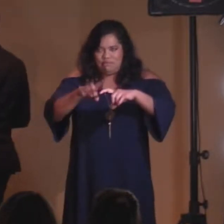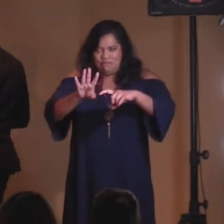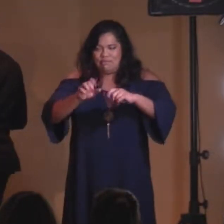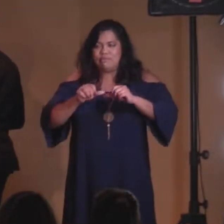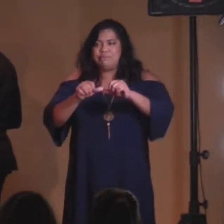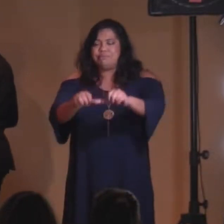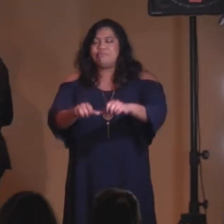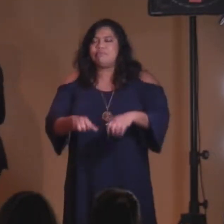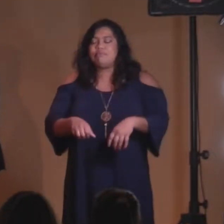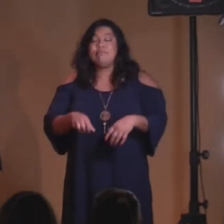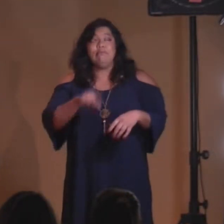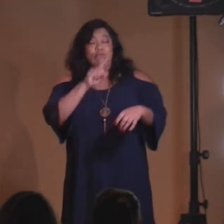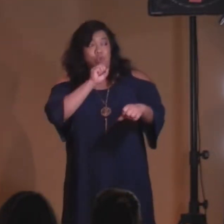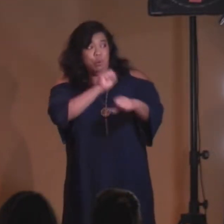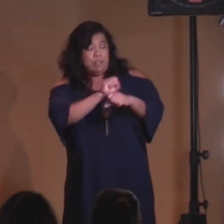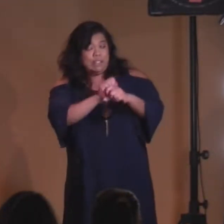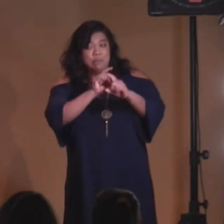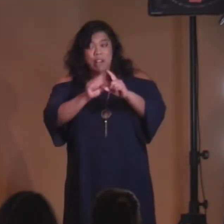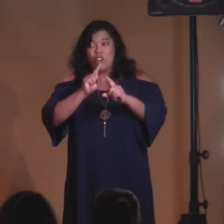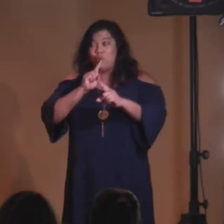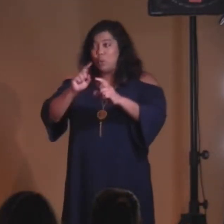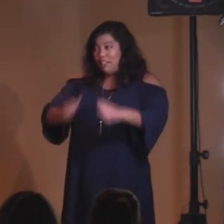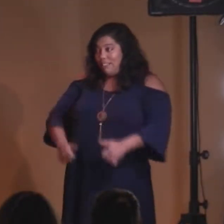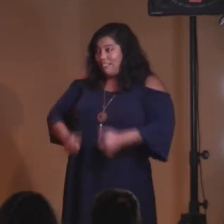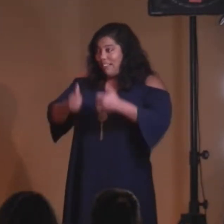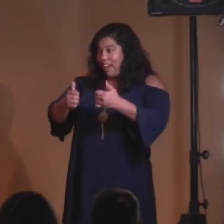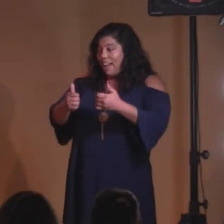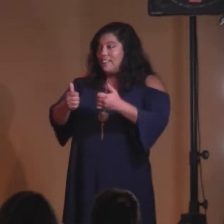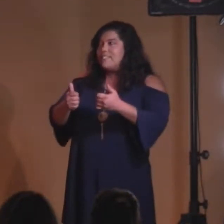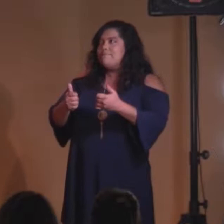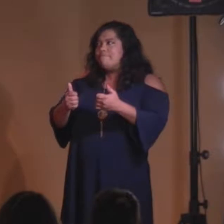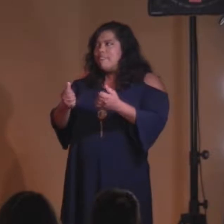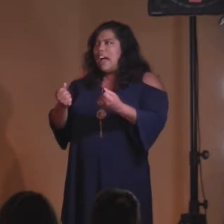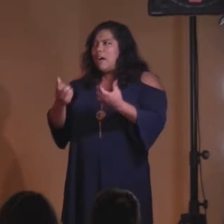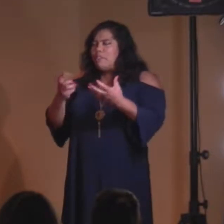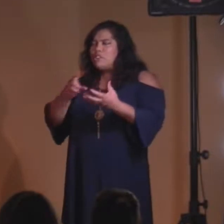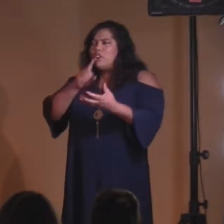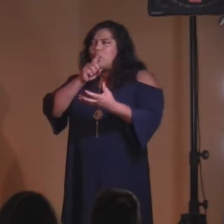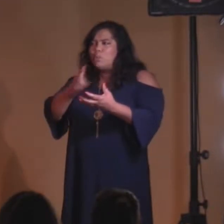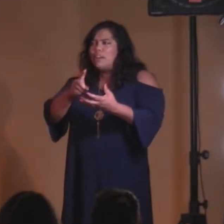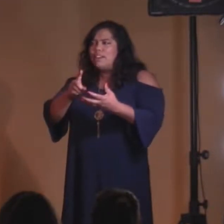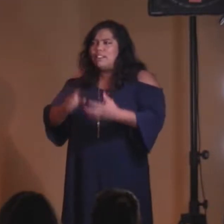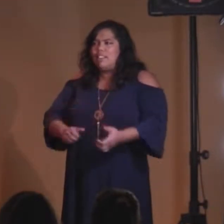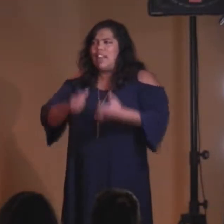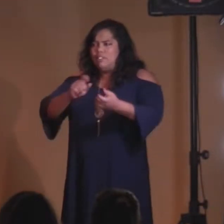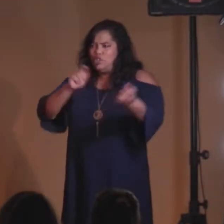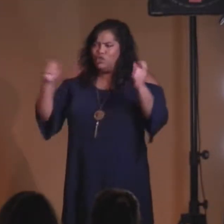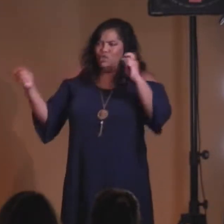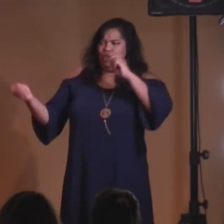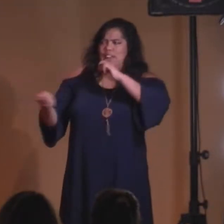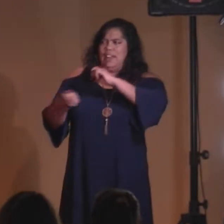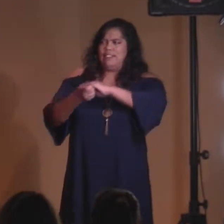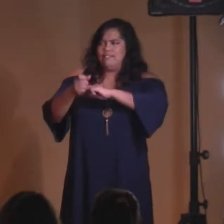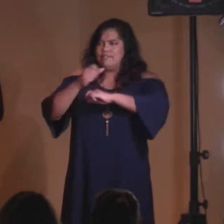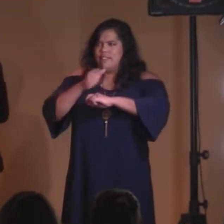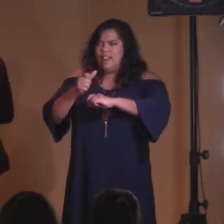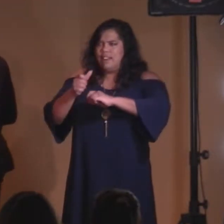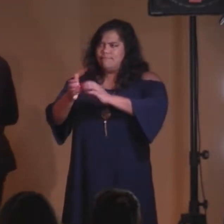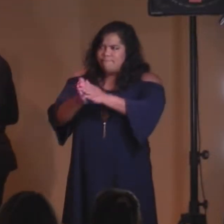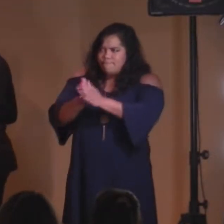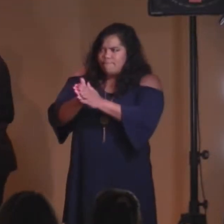That is very accurate, but in reality, how much of our current world paradigms are not driven by